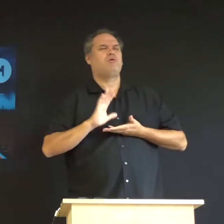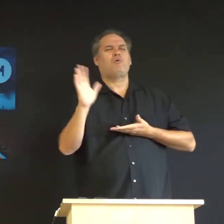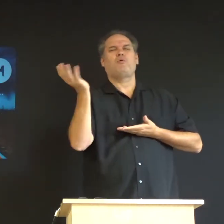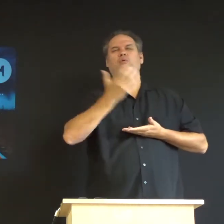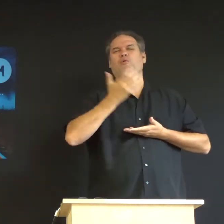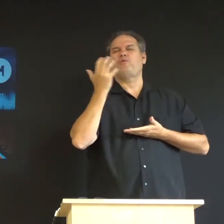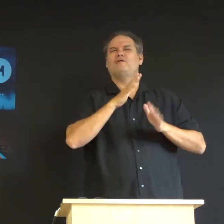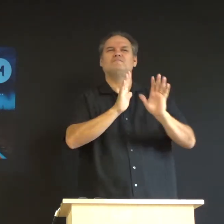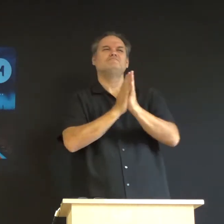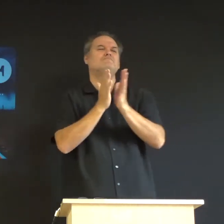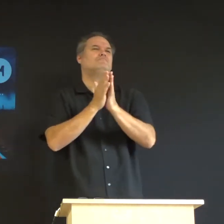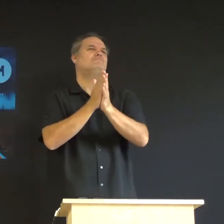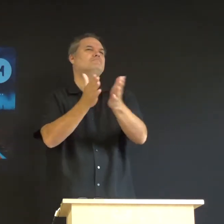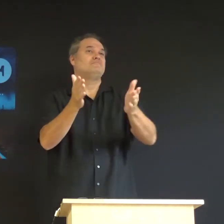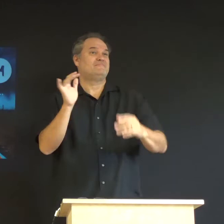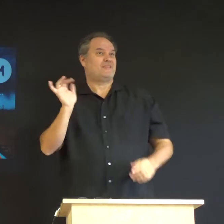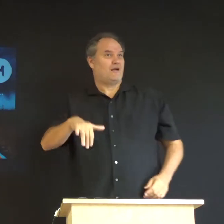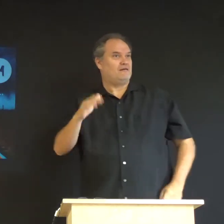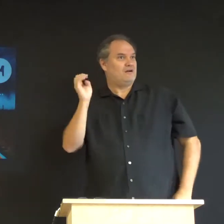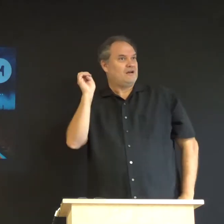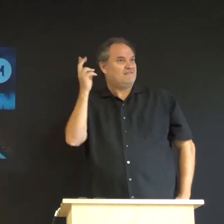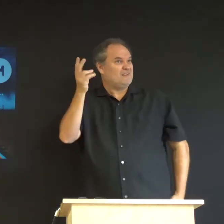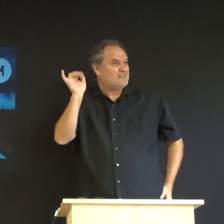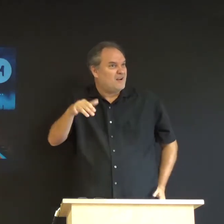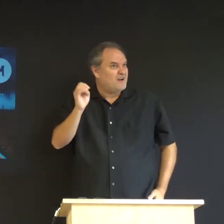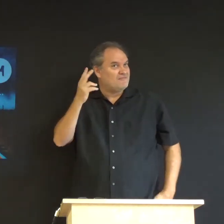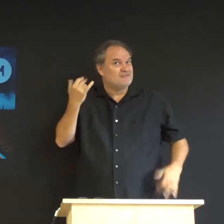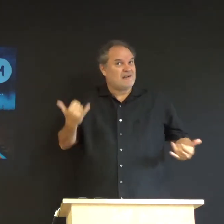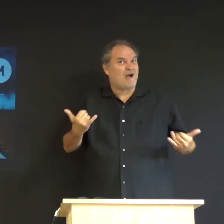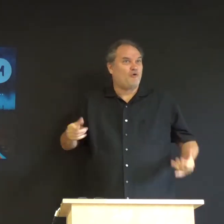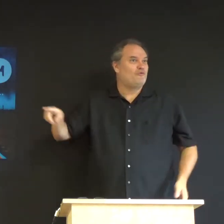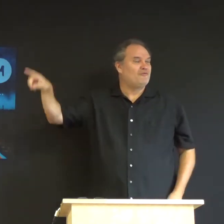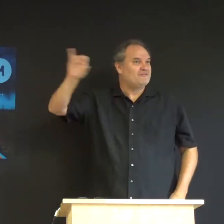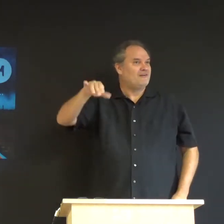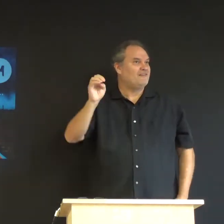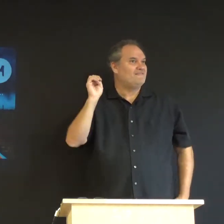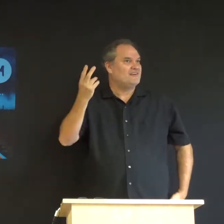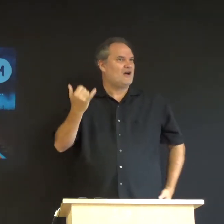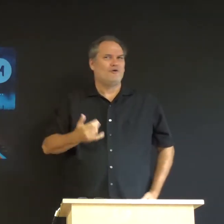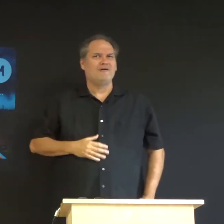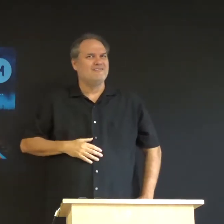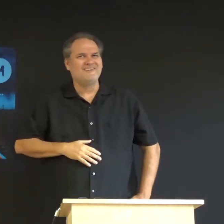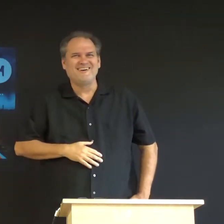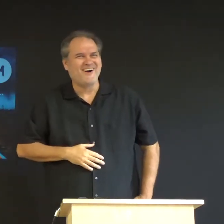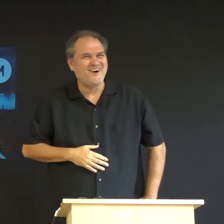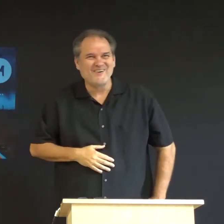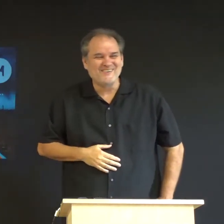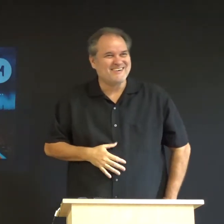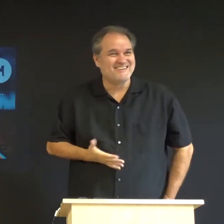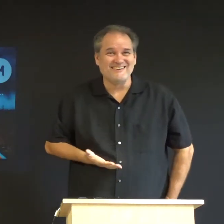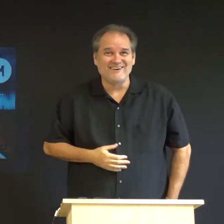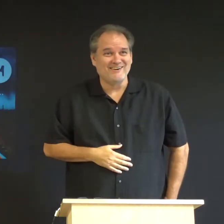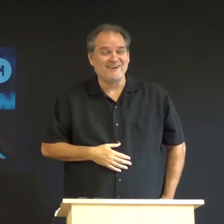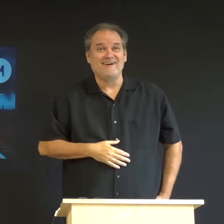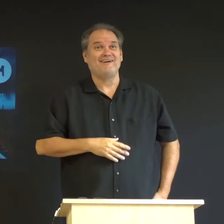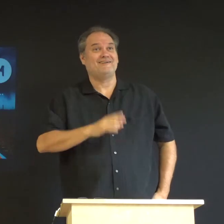He will make you feel so good about yourself. That's what evangelism is today. That's the way that people evangelize.